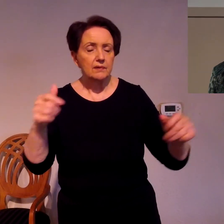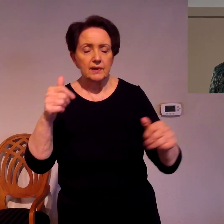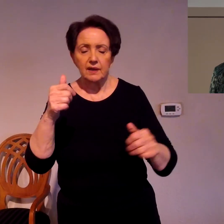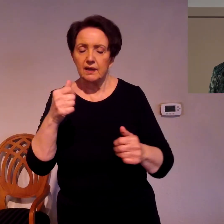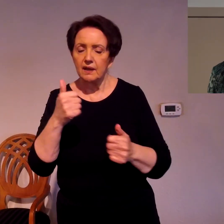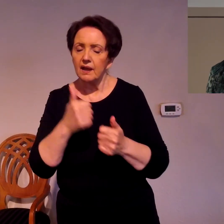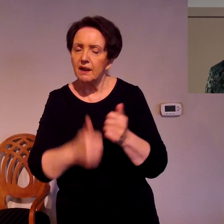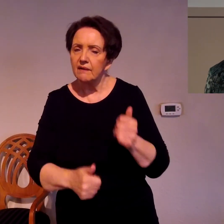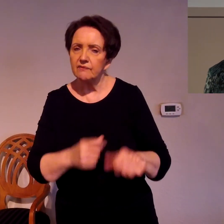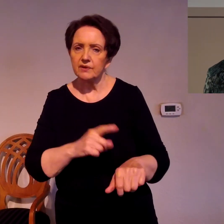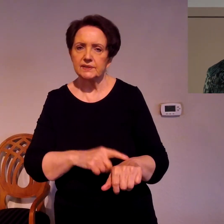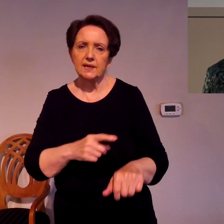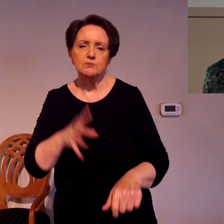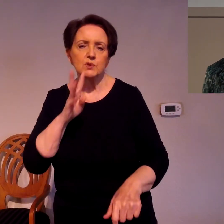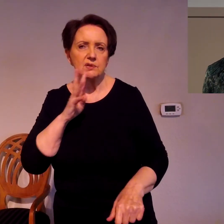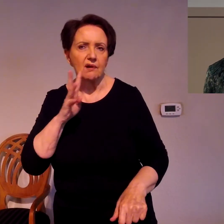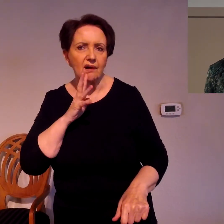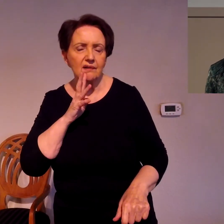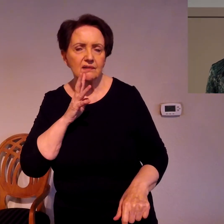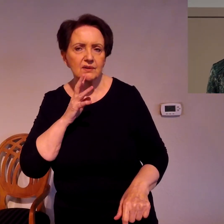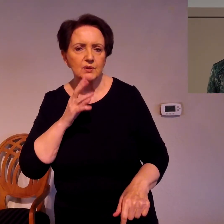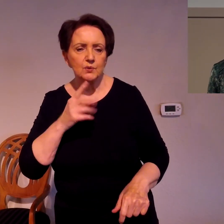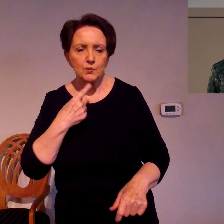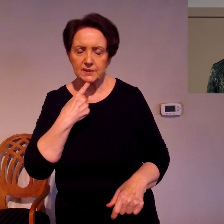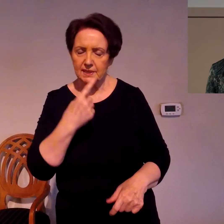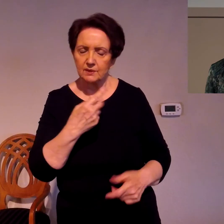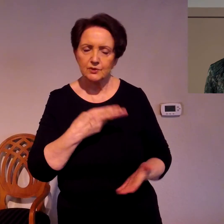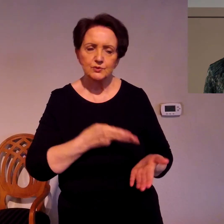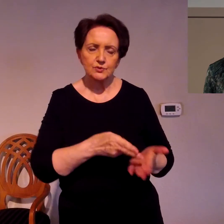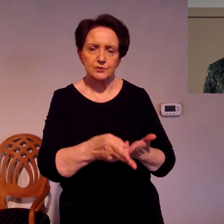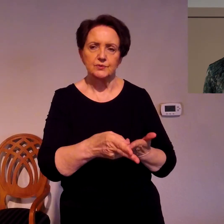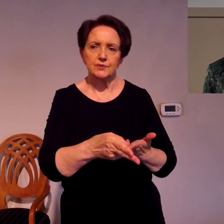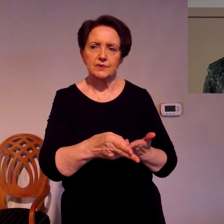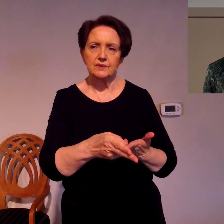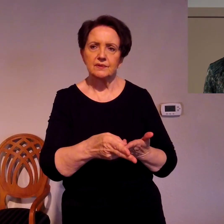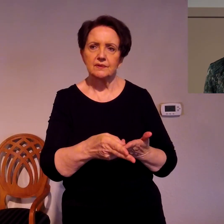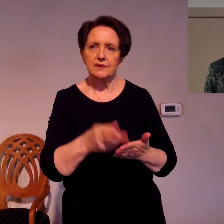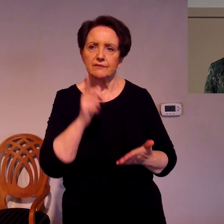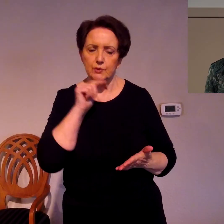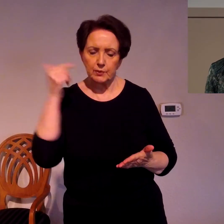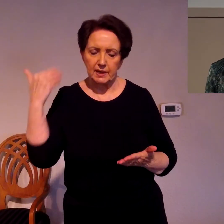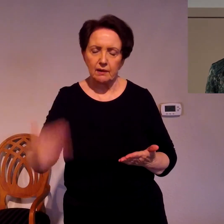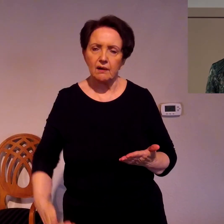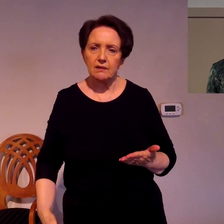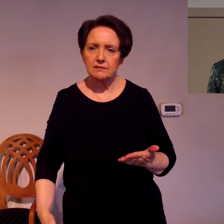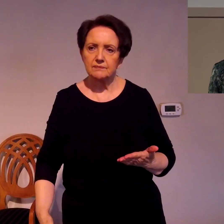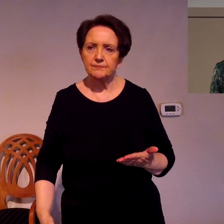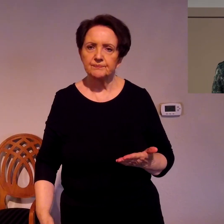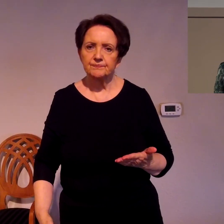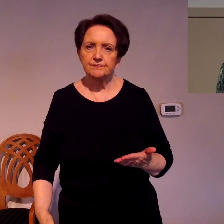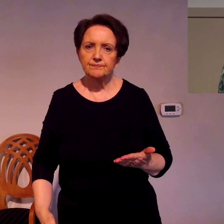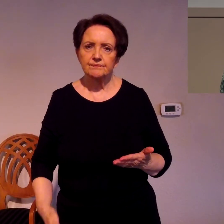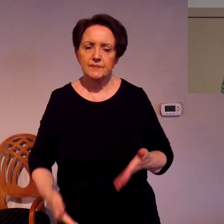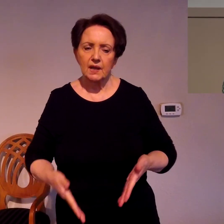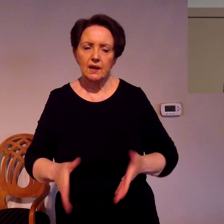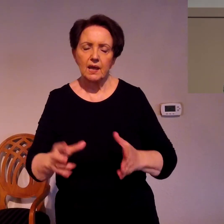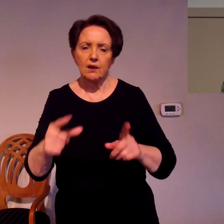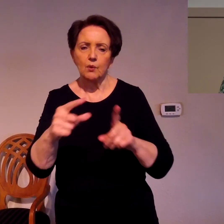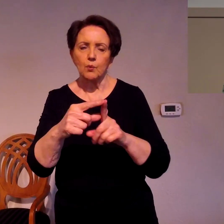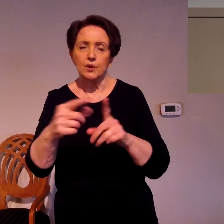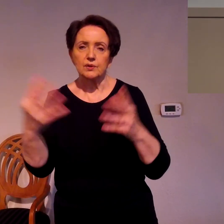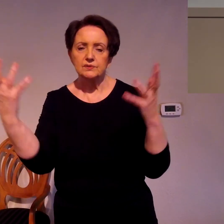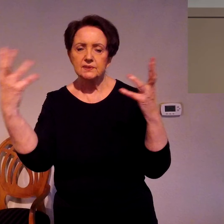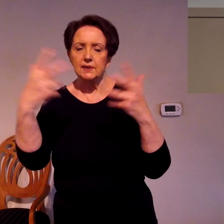mouths, we actually convey the truth of being. We allow our words to be in alignment